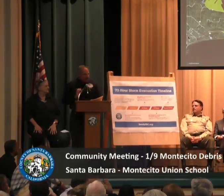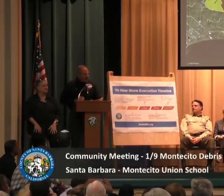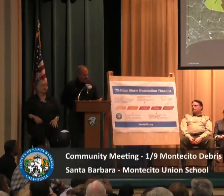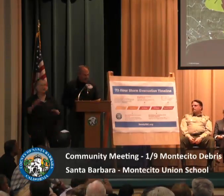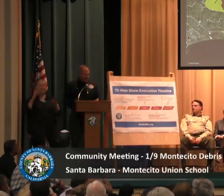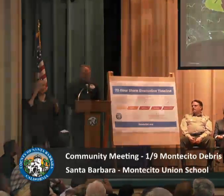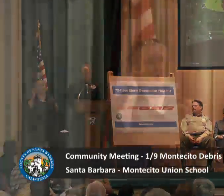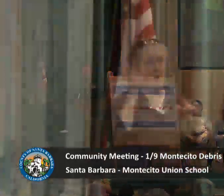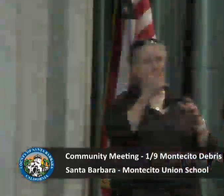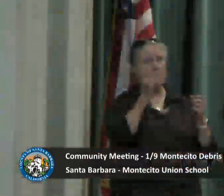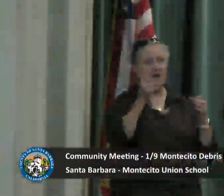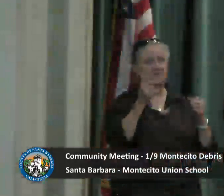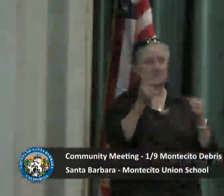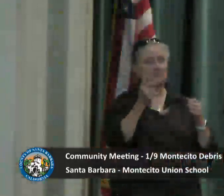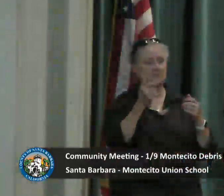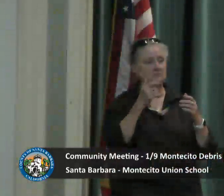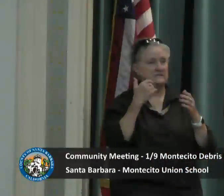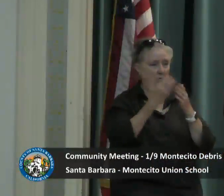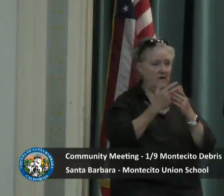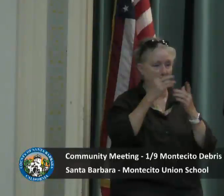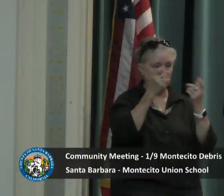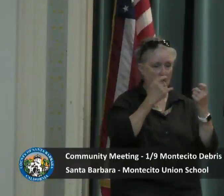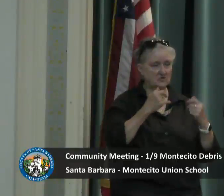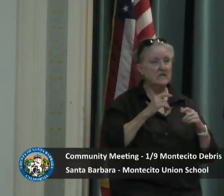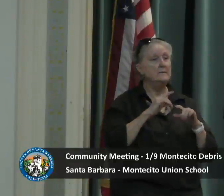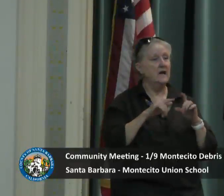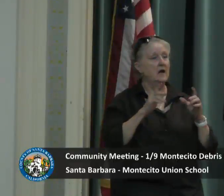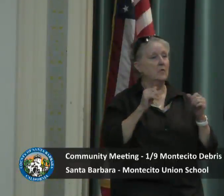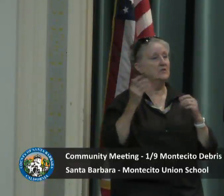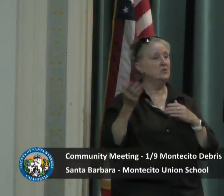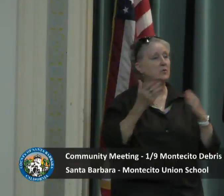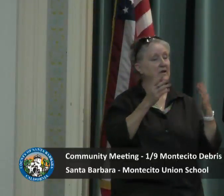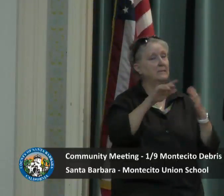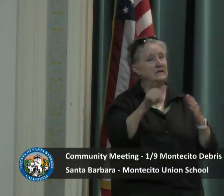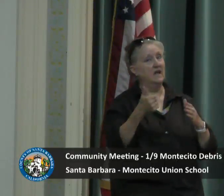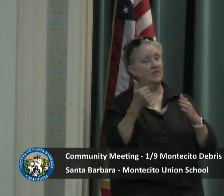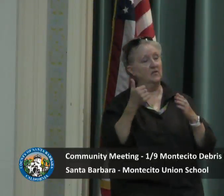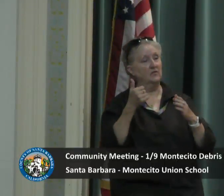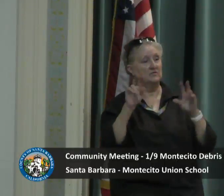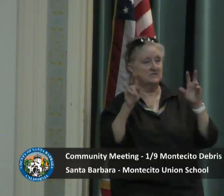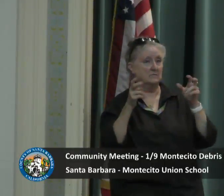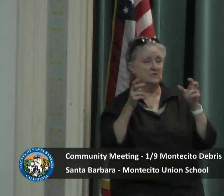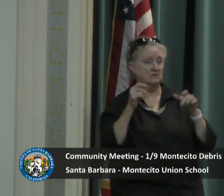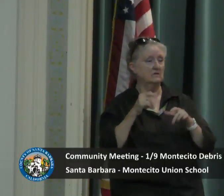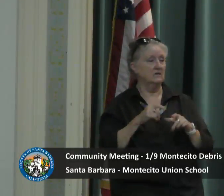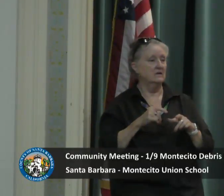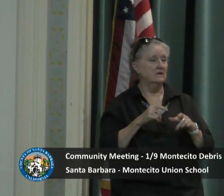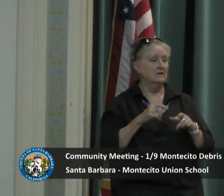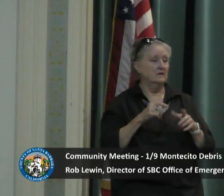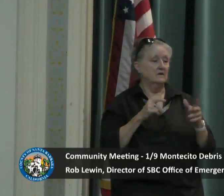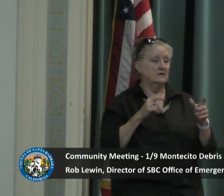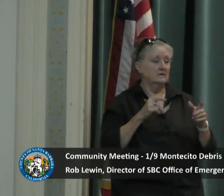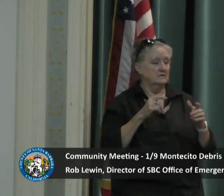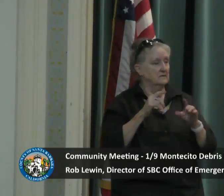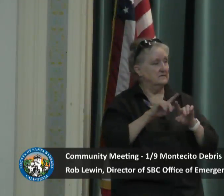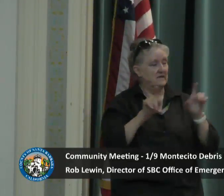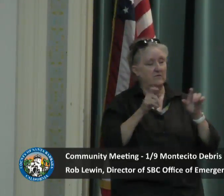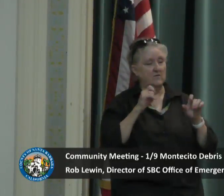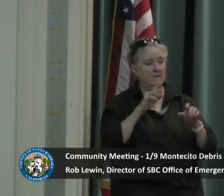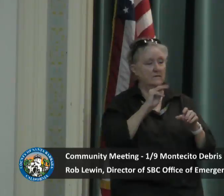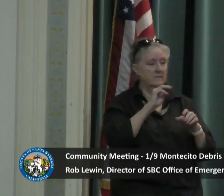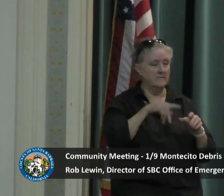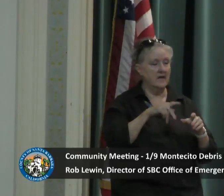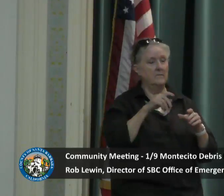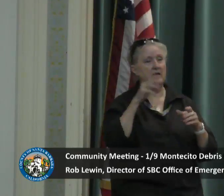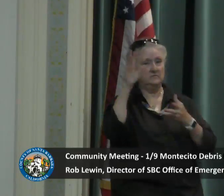I know that we all want to get to the questions, but I wanted to bring up a subject different than dealing with the interactive map and being